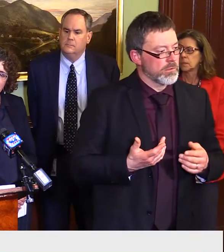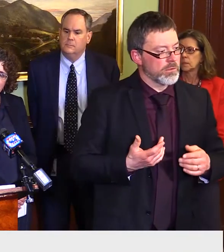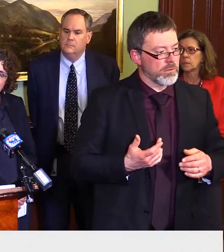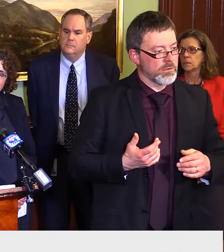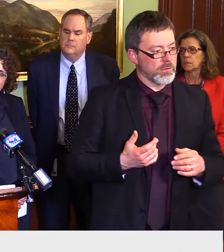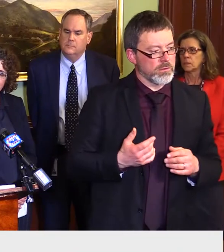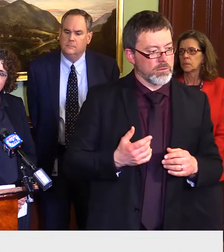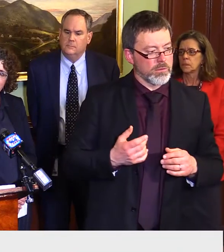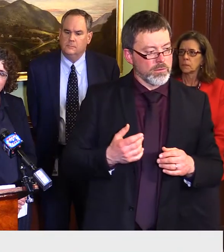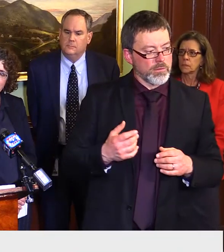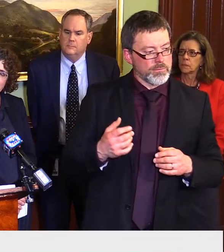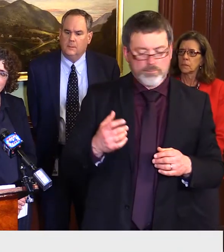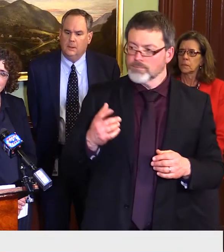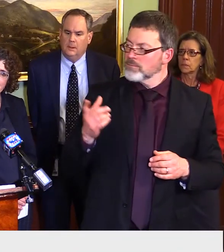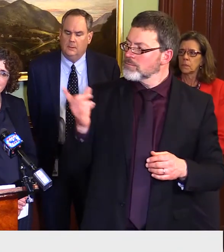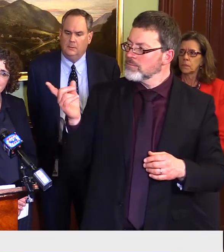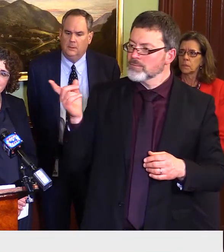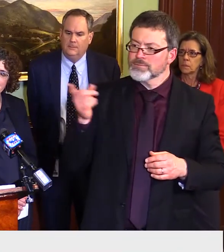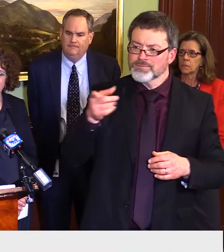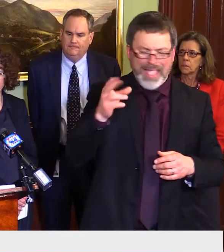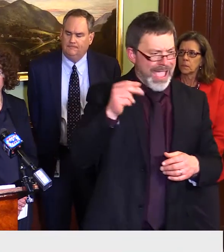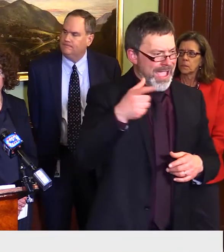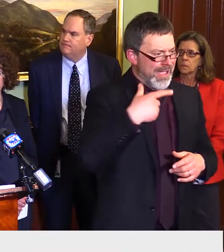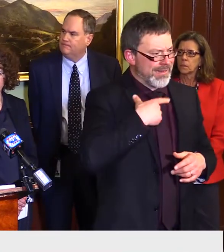asked what